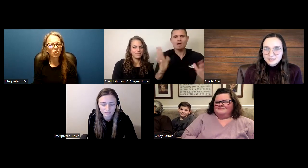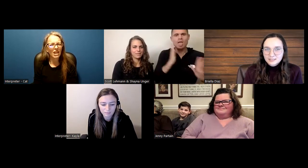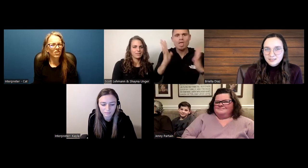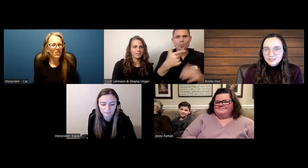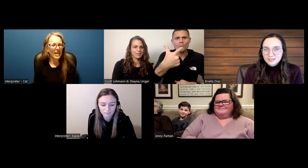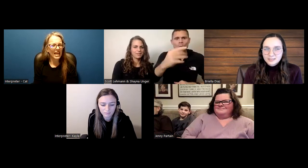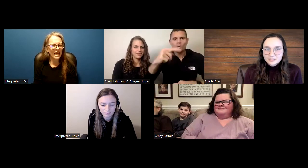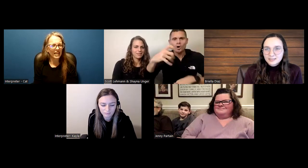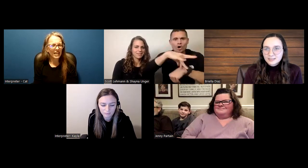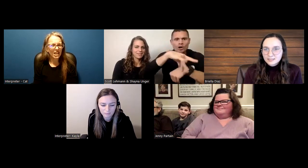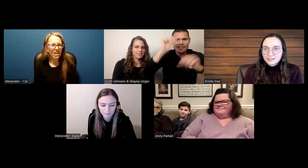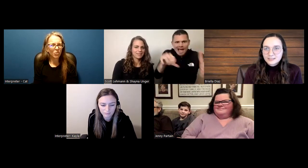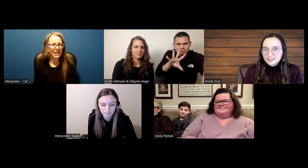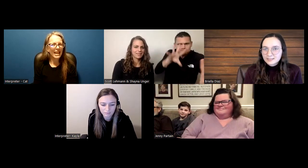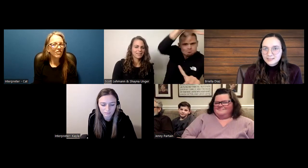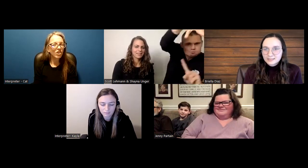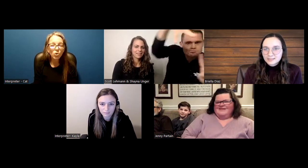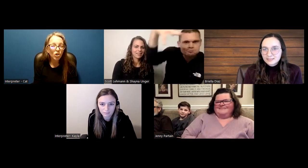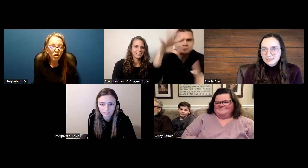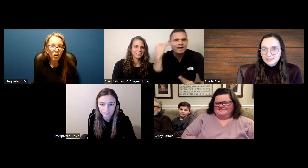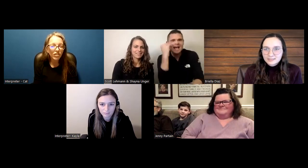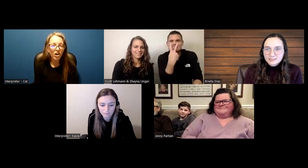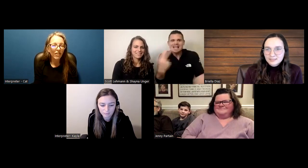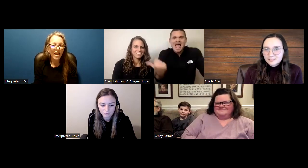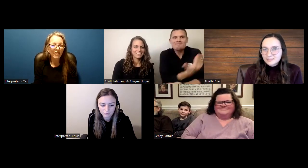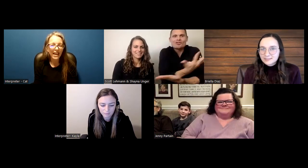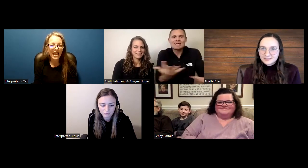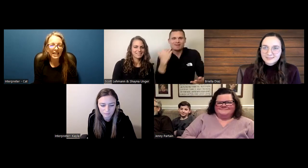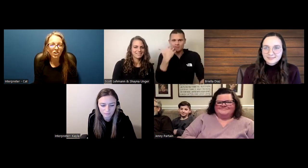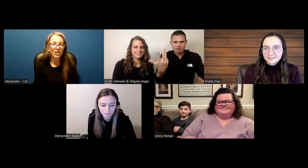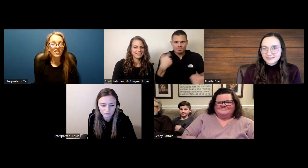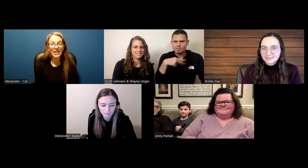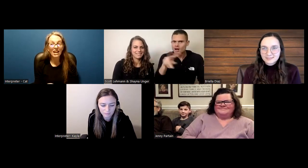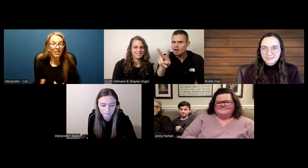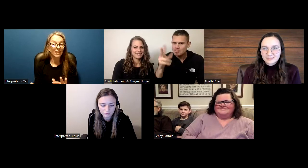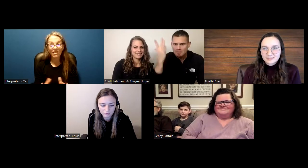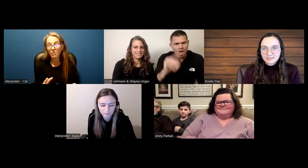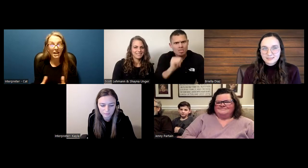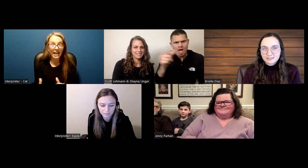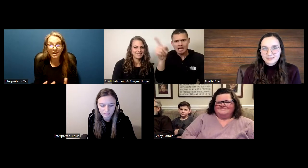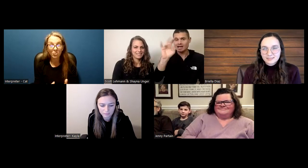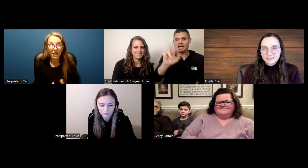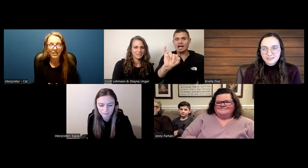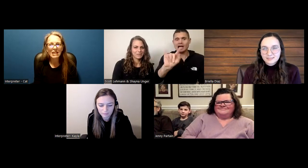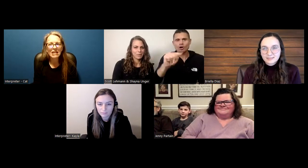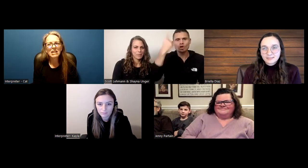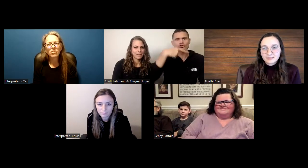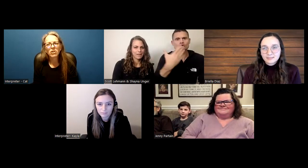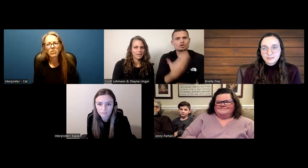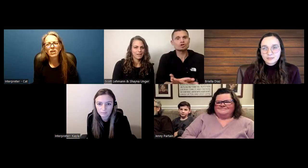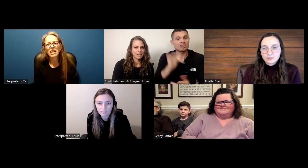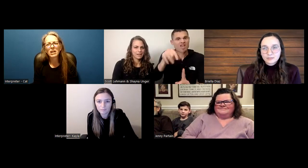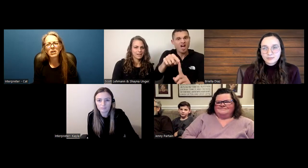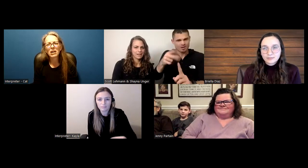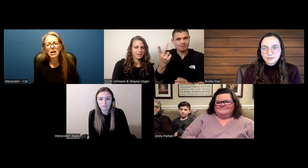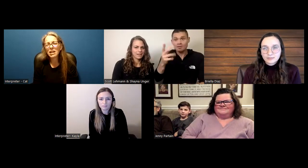in 2010. You know, we didn't have Google Earth and all that then, and you could see everything from any aspect. So